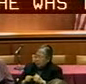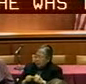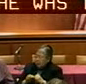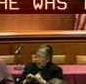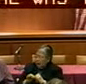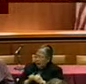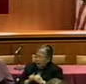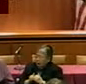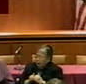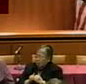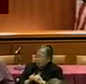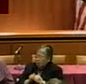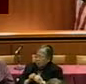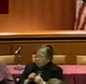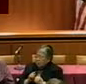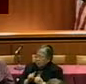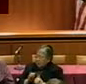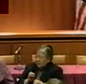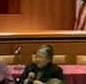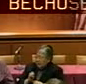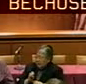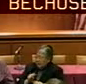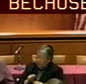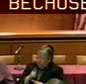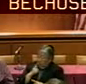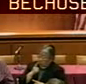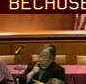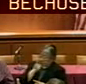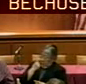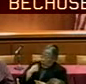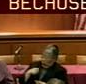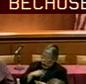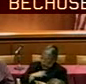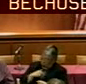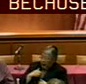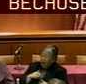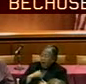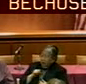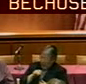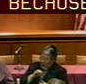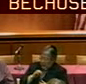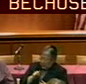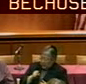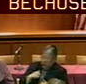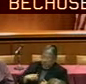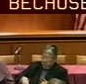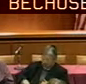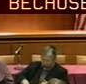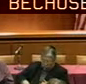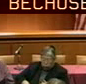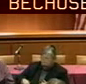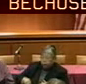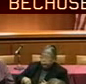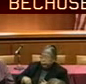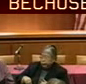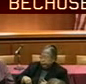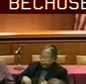because we have access to pagers, paging devices, things like that, text